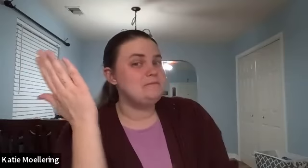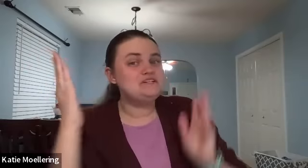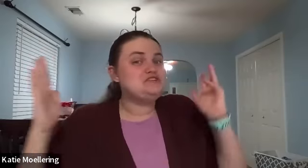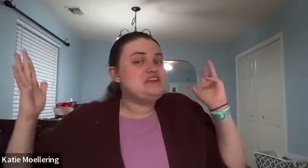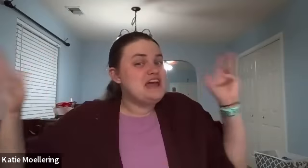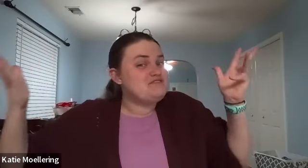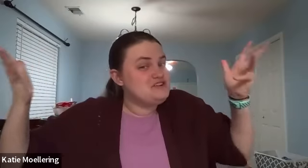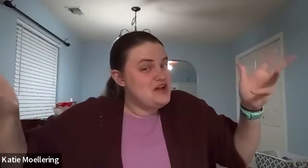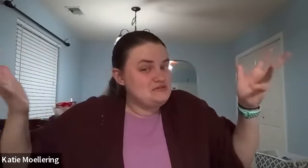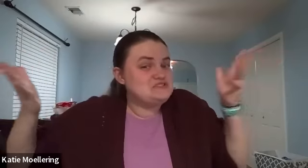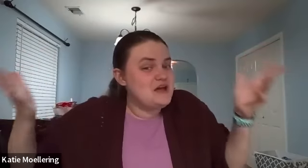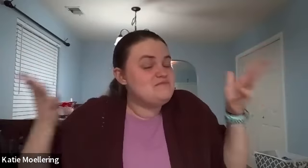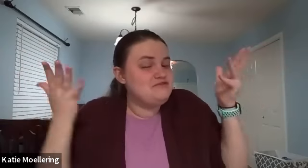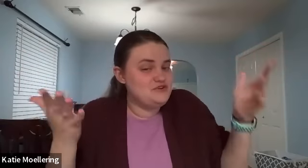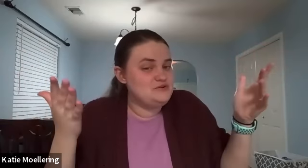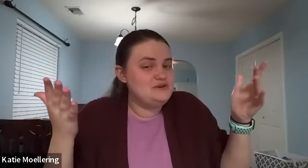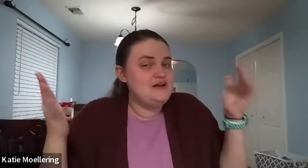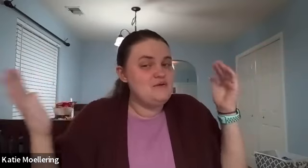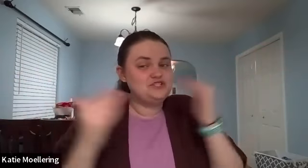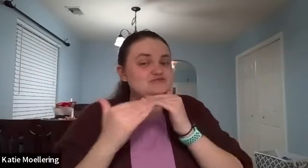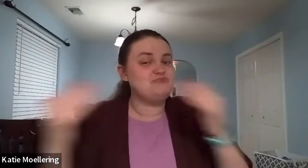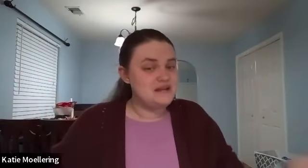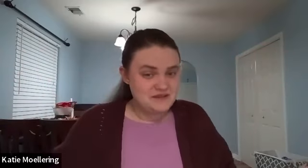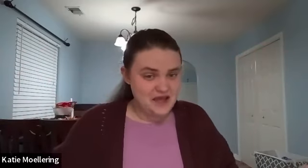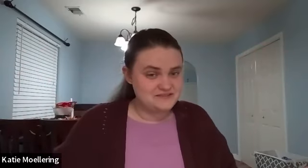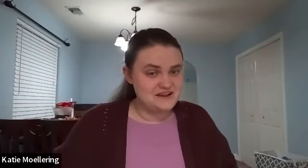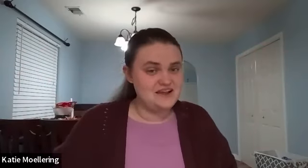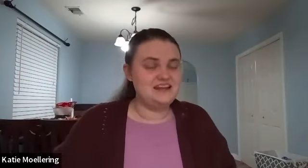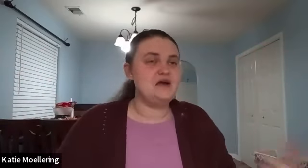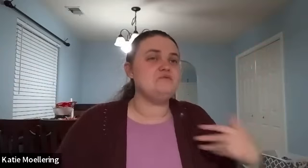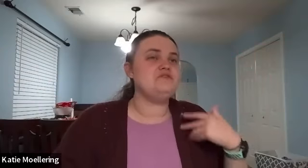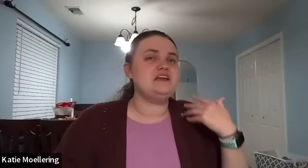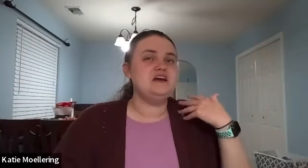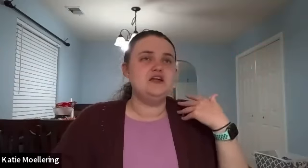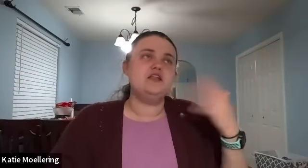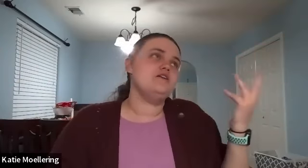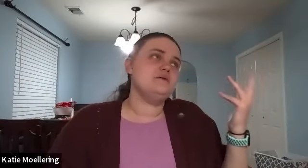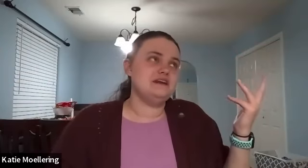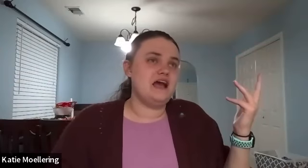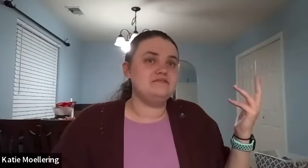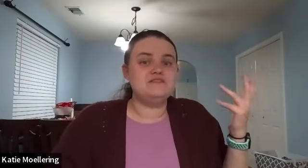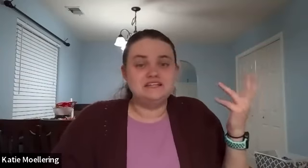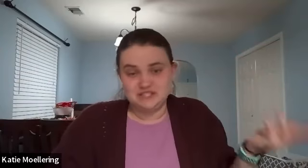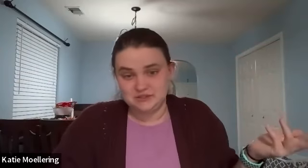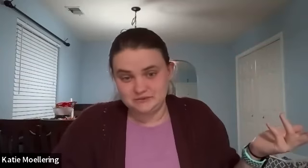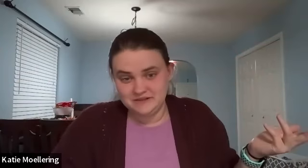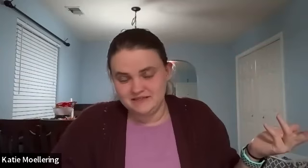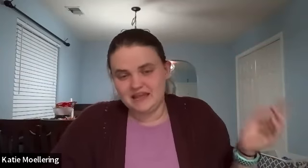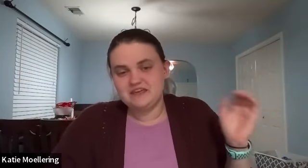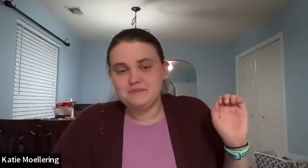but you never know. Some food will just randomly have a sign, and I will think, no, they wouldn't have that, and they do. Like, I think I remember when